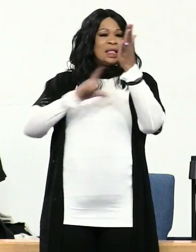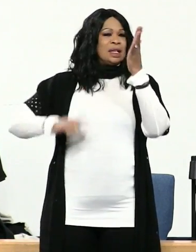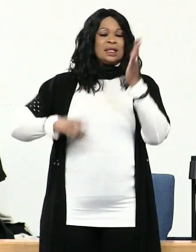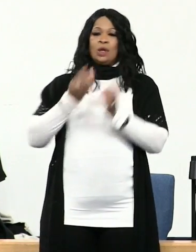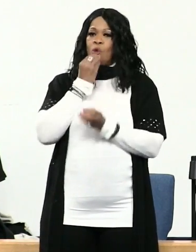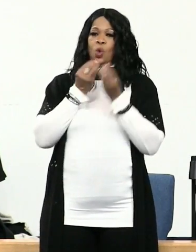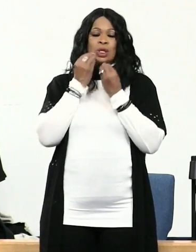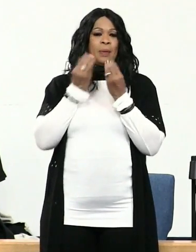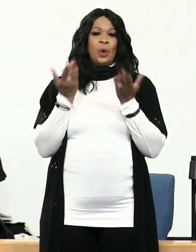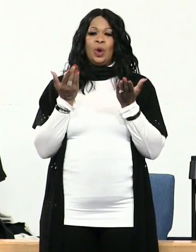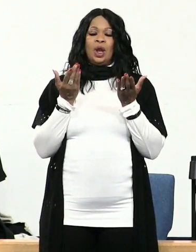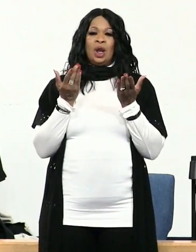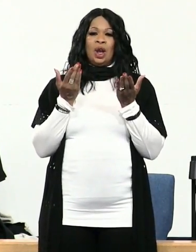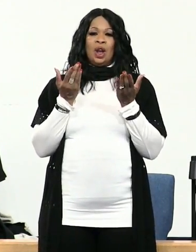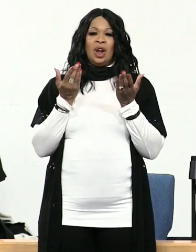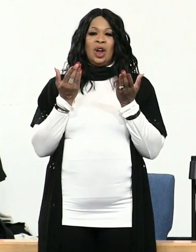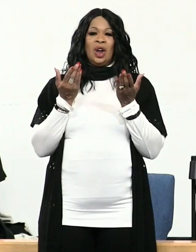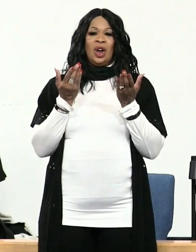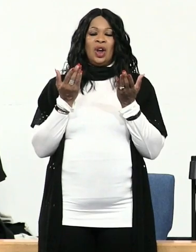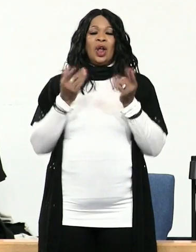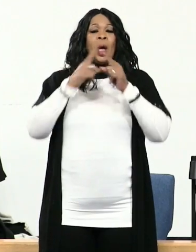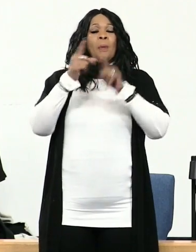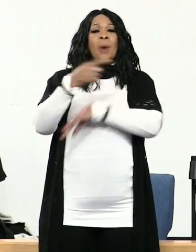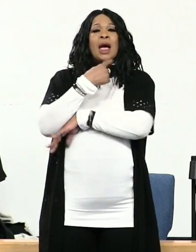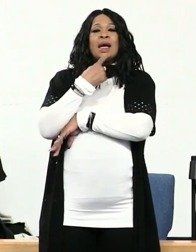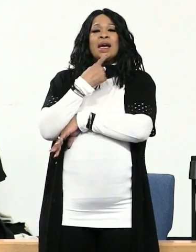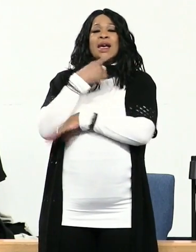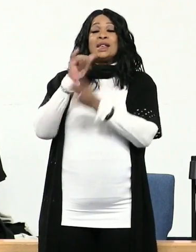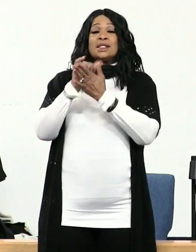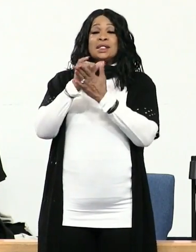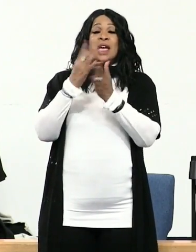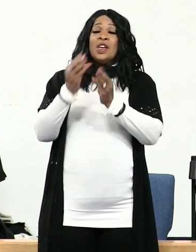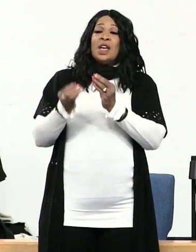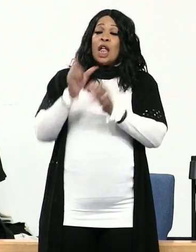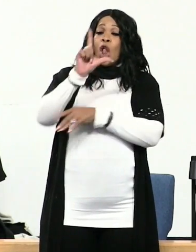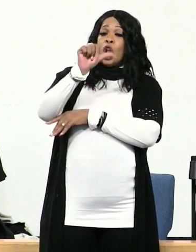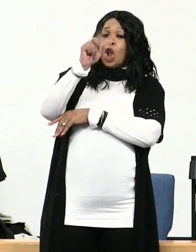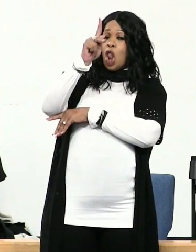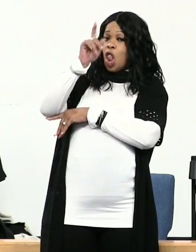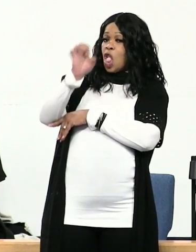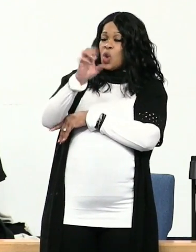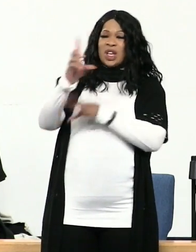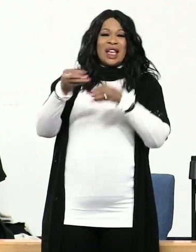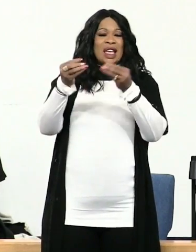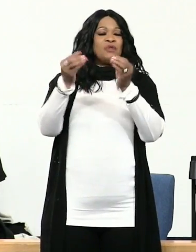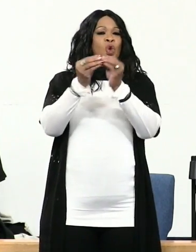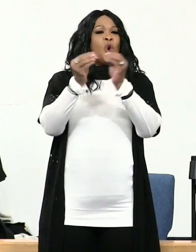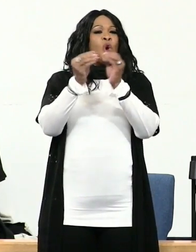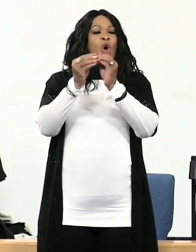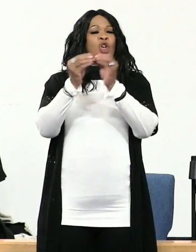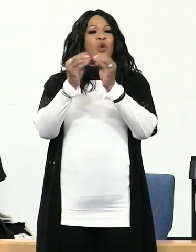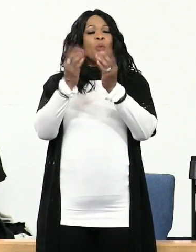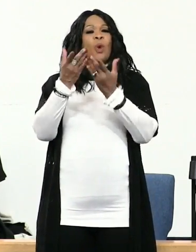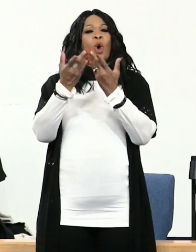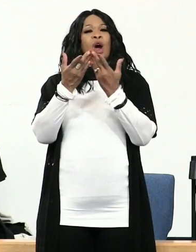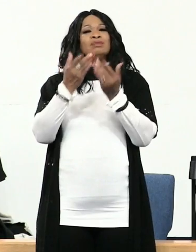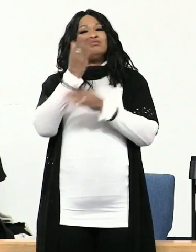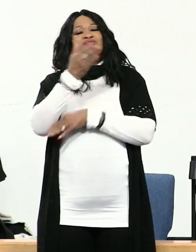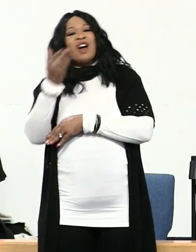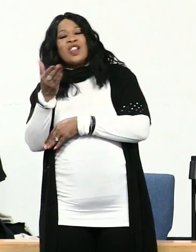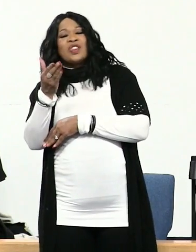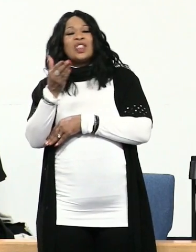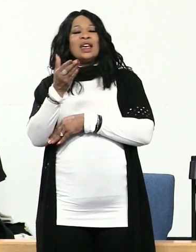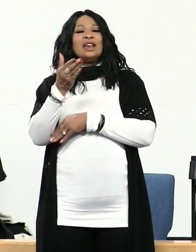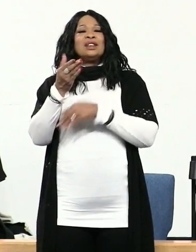Supper. But Luke, he gives us more detail than Matthew and Mark concerning the Lord's